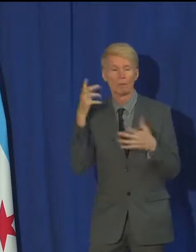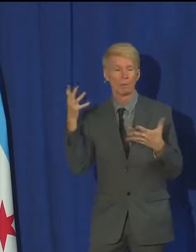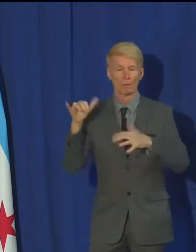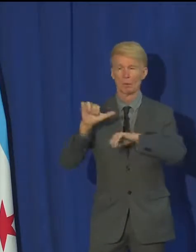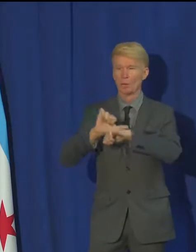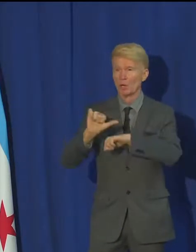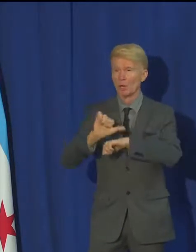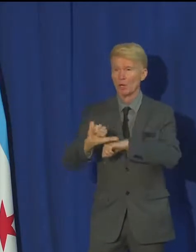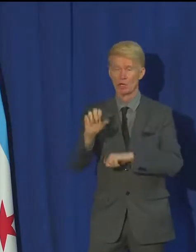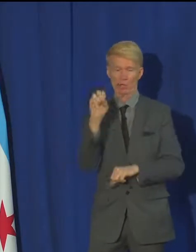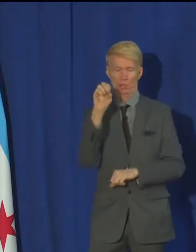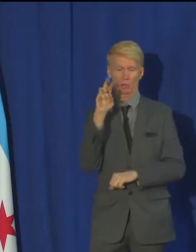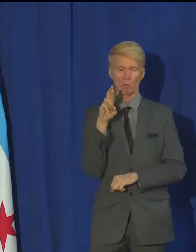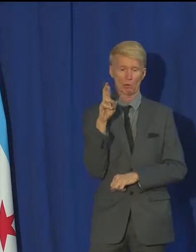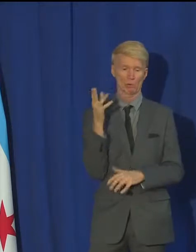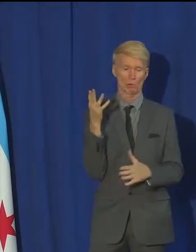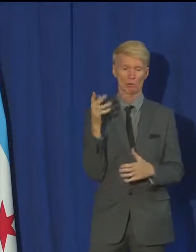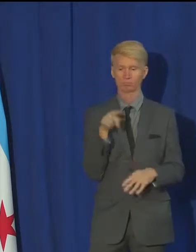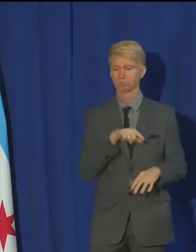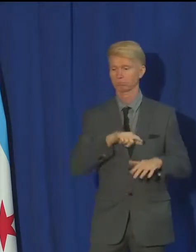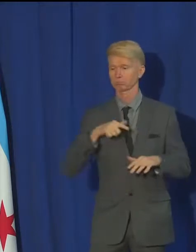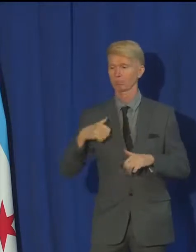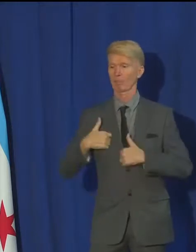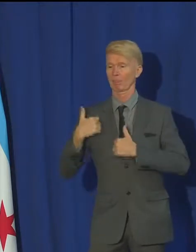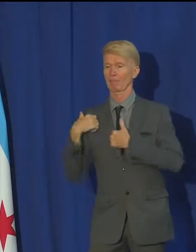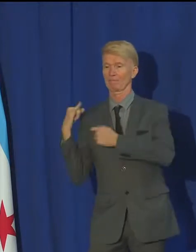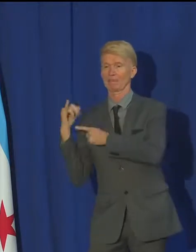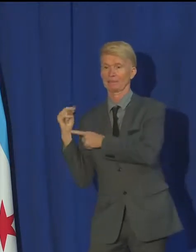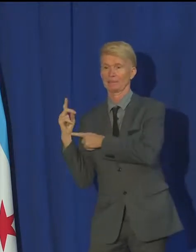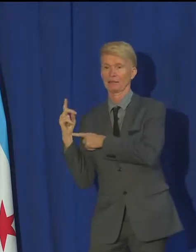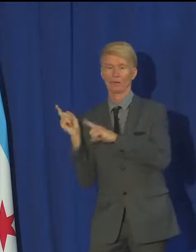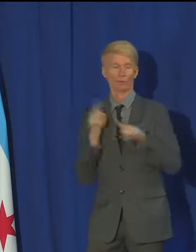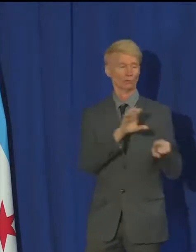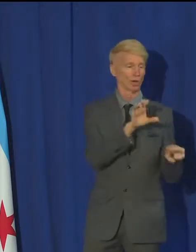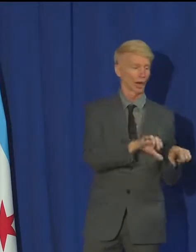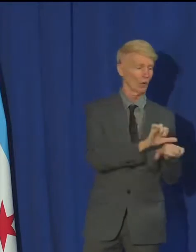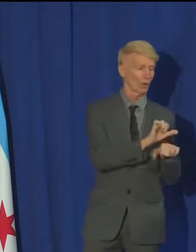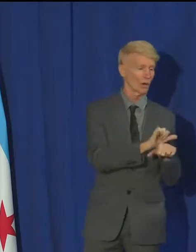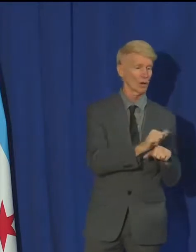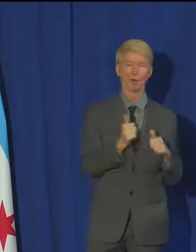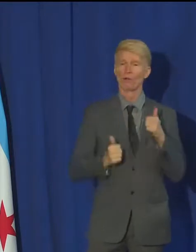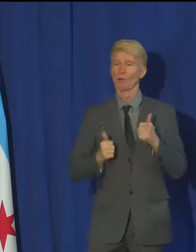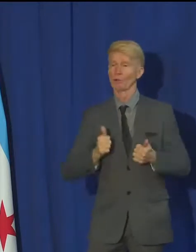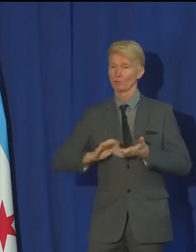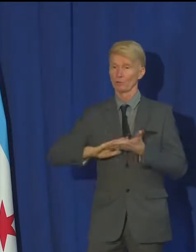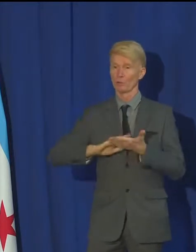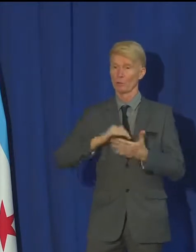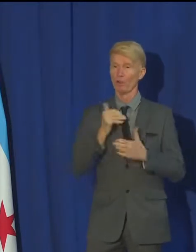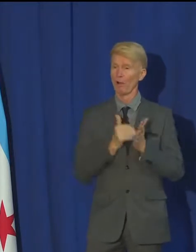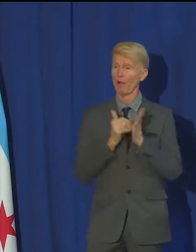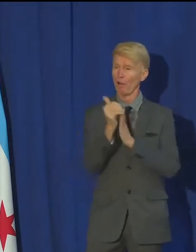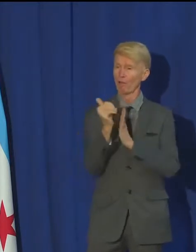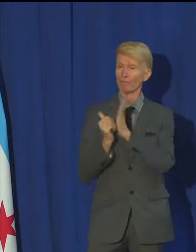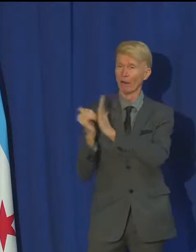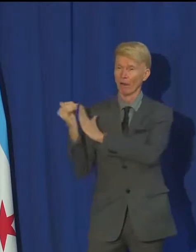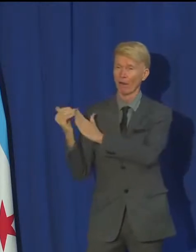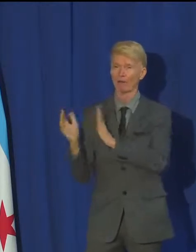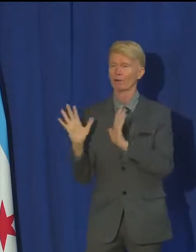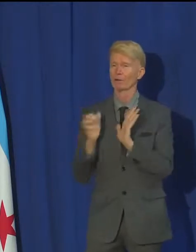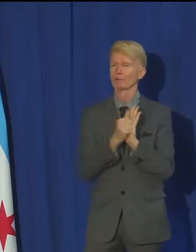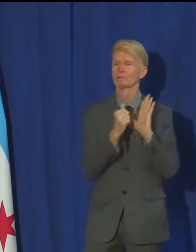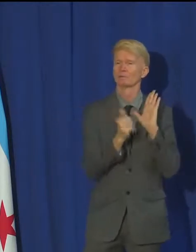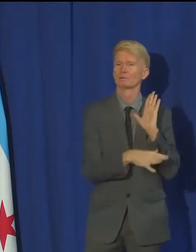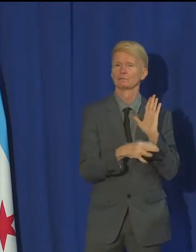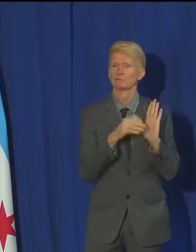who vice versa between Indiana and Chicago for work or for school regularly, are exempt from this order.